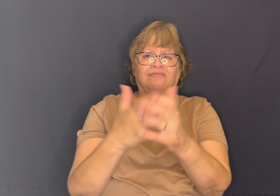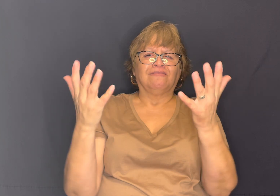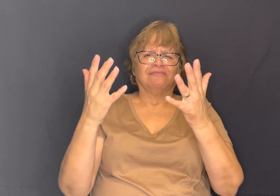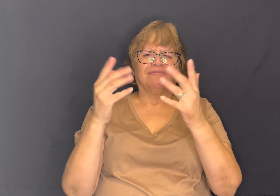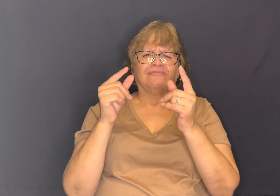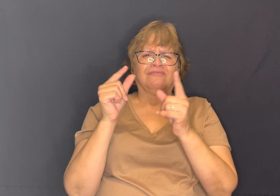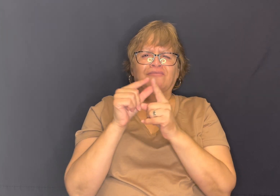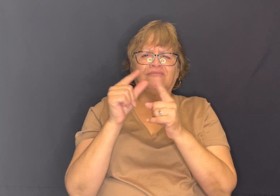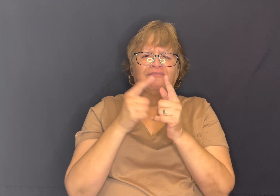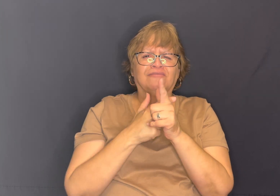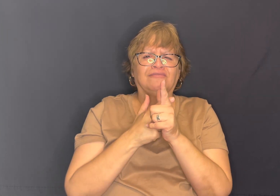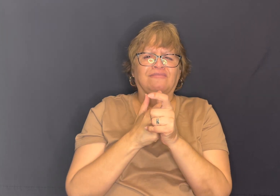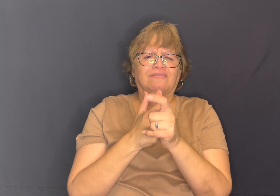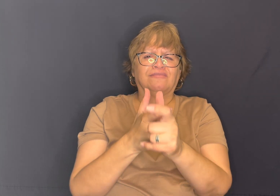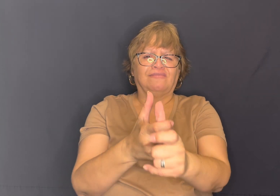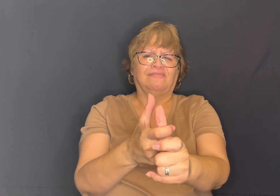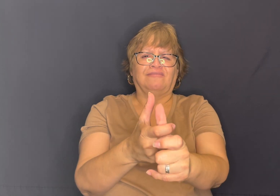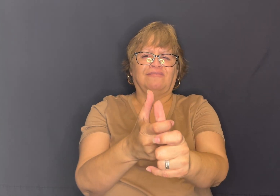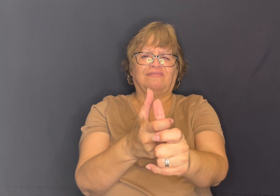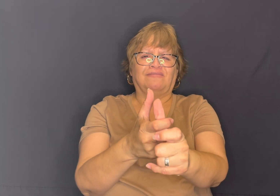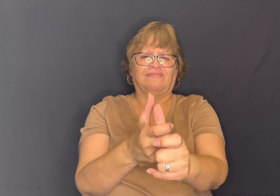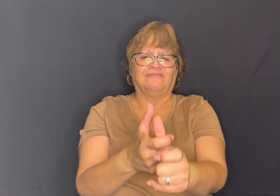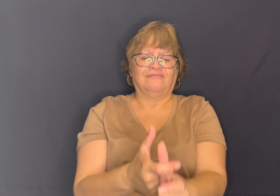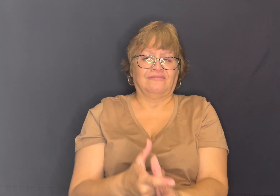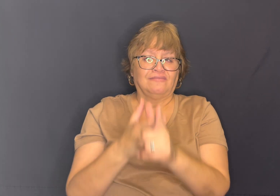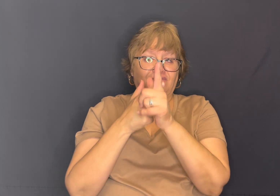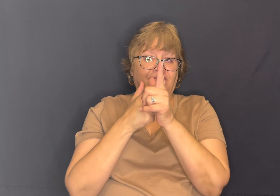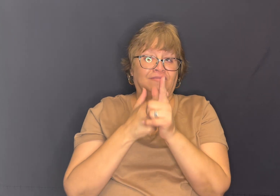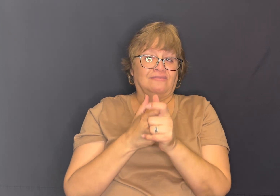What about this sign? Do you know what word that is?